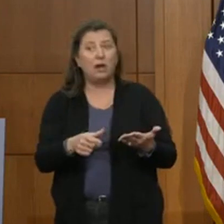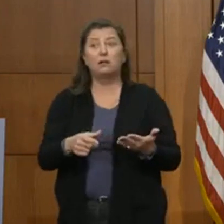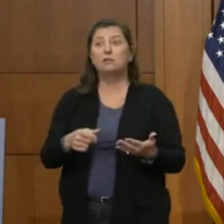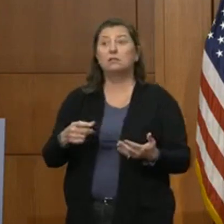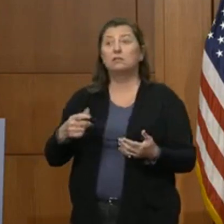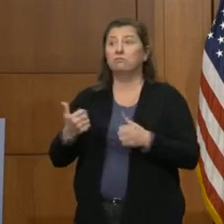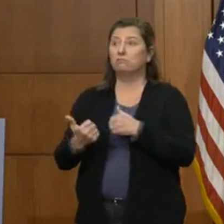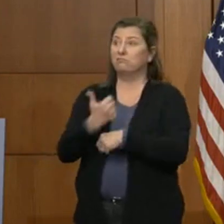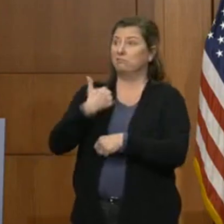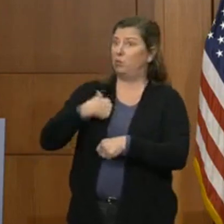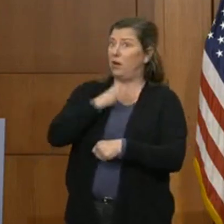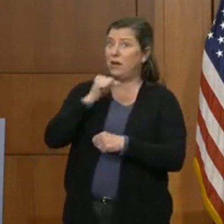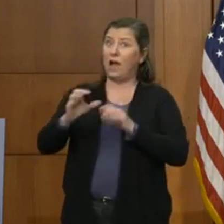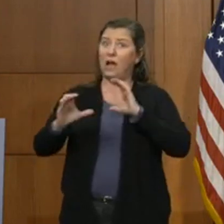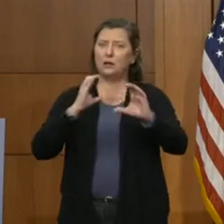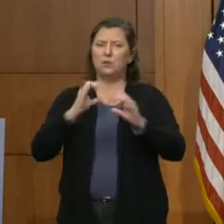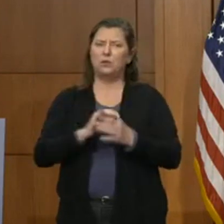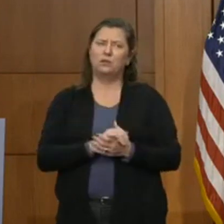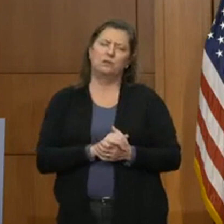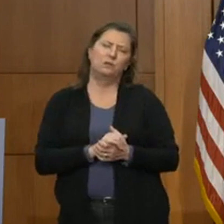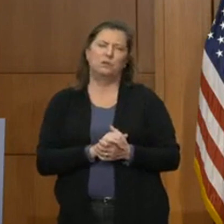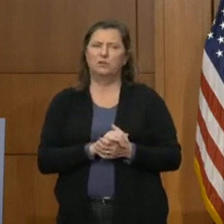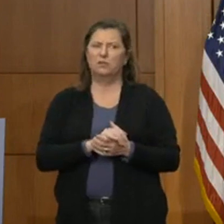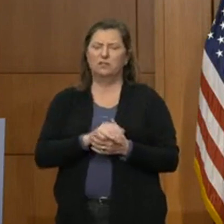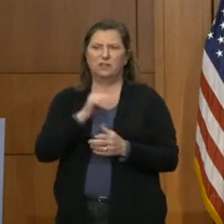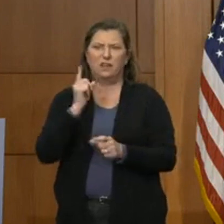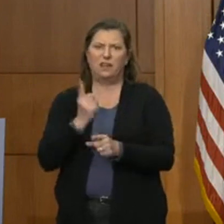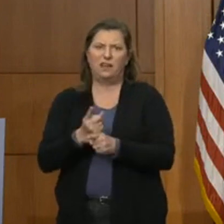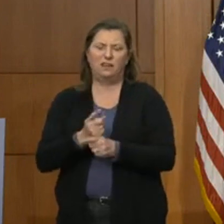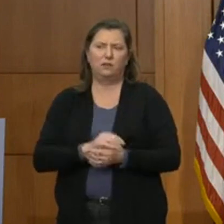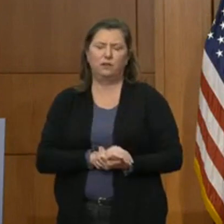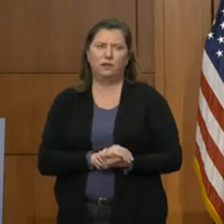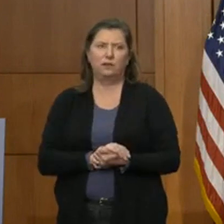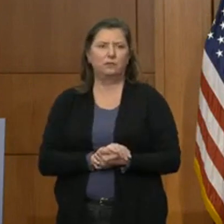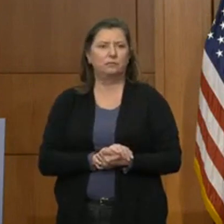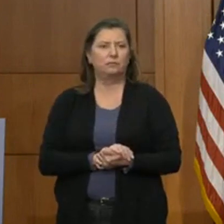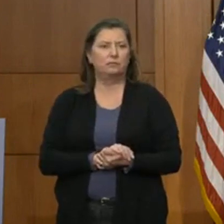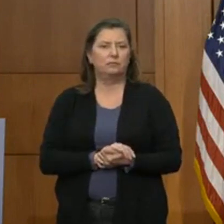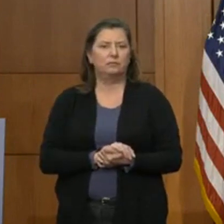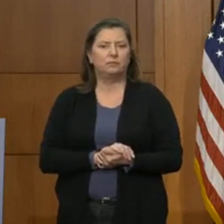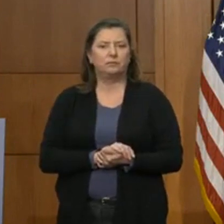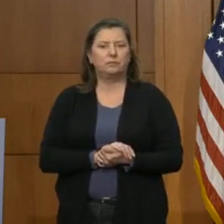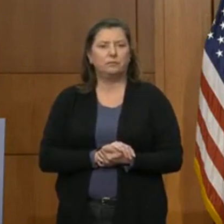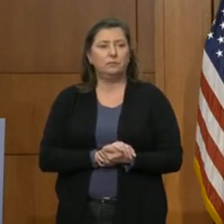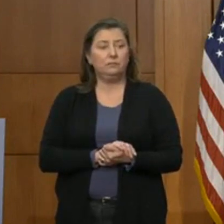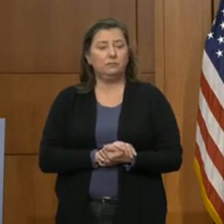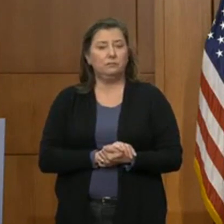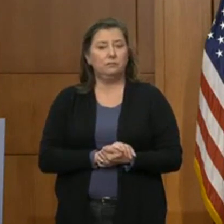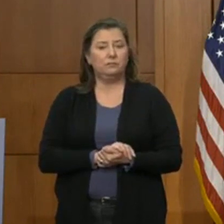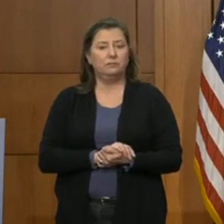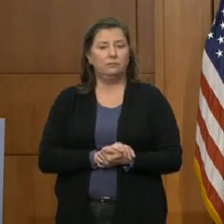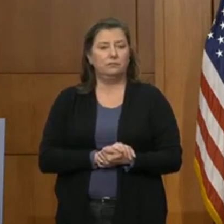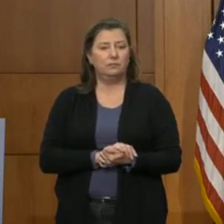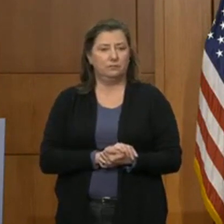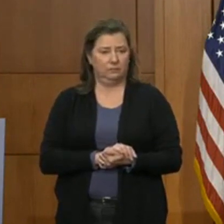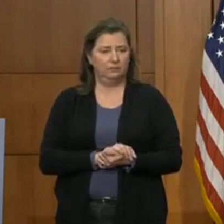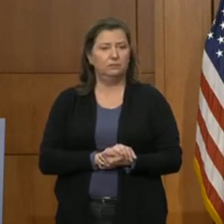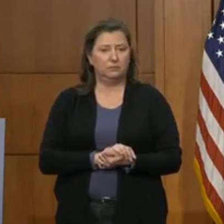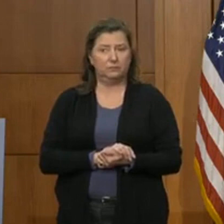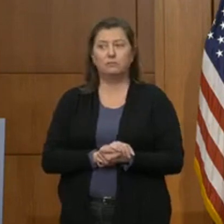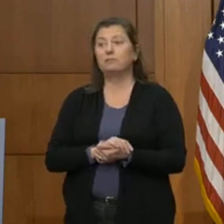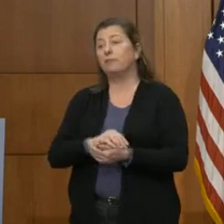been communicating, I think would be inaccurate. As far as the letters,